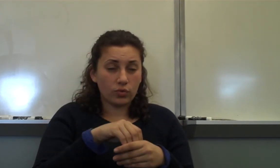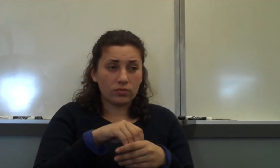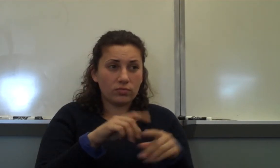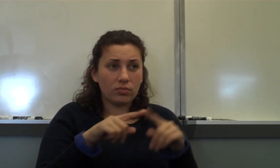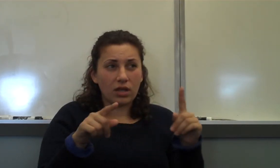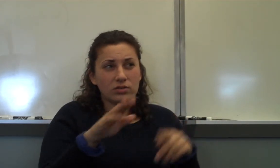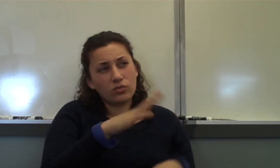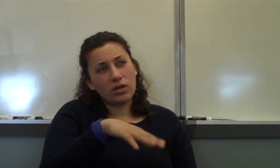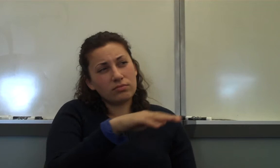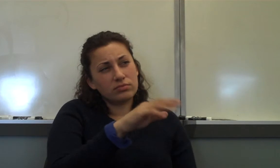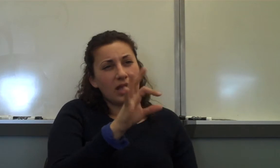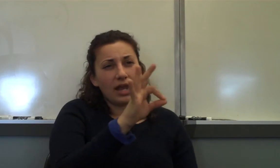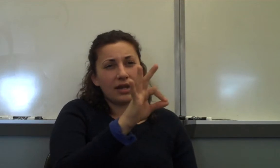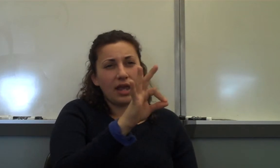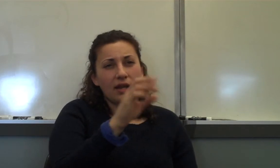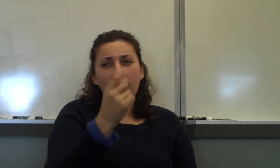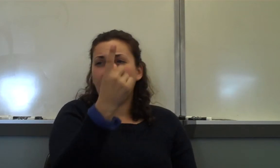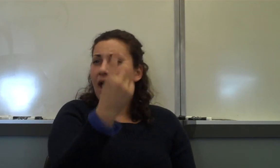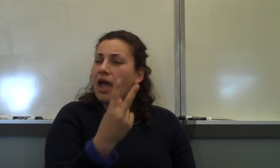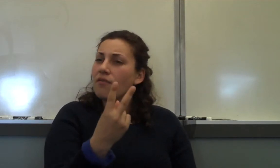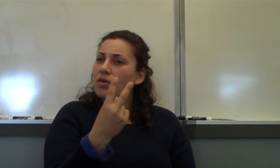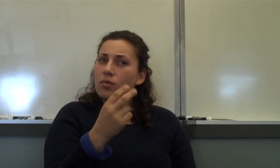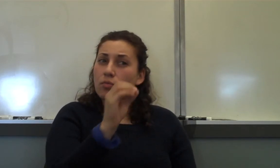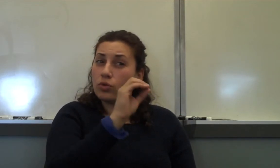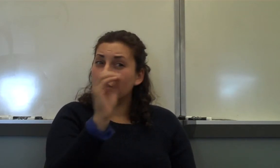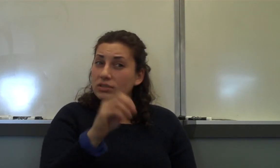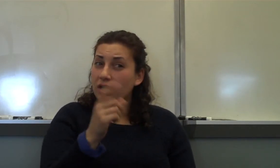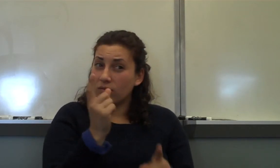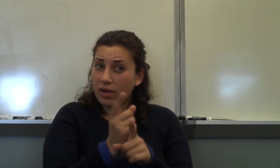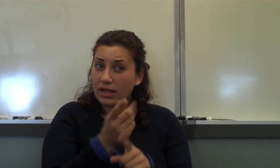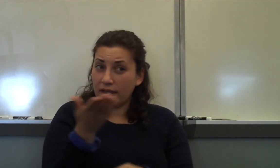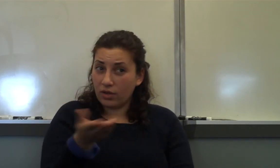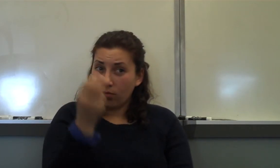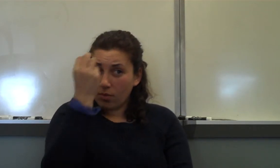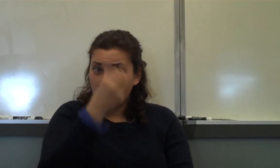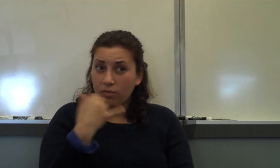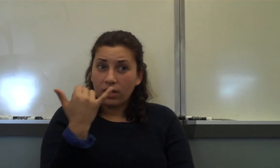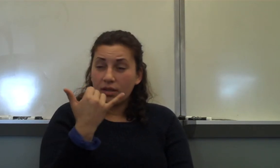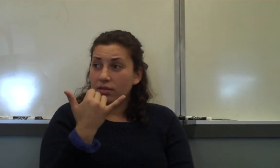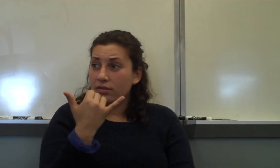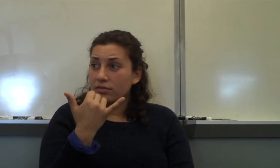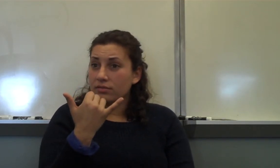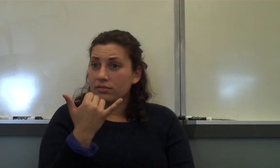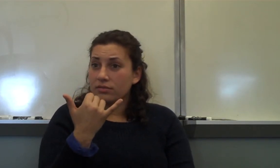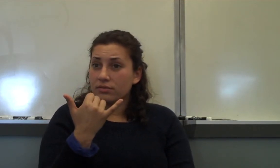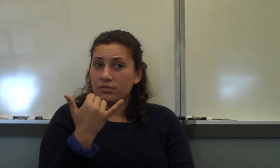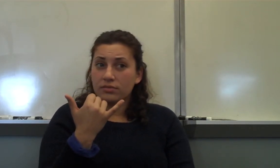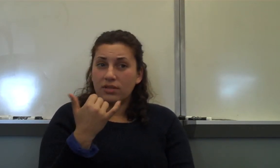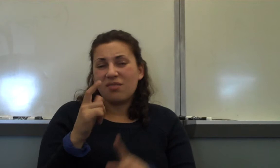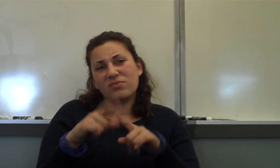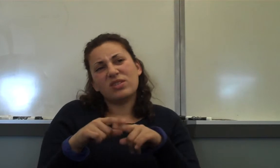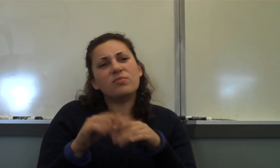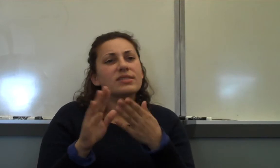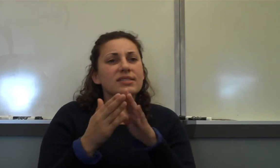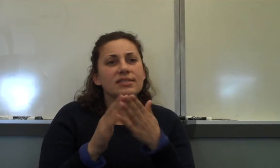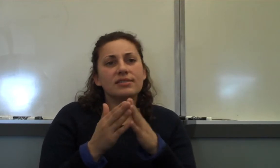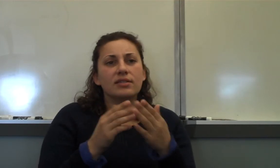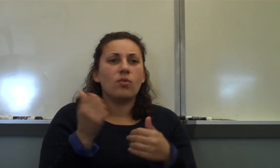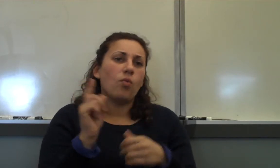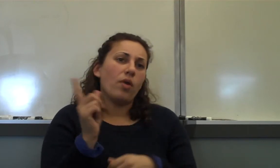9.5%, I think, is Monterey. Something like that. Depends on the city. And this is not 9.5%. It's